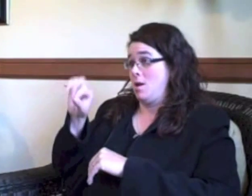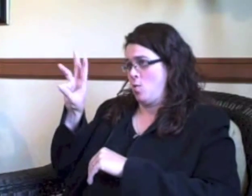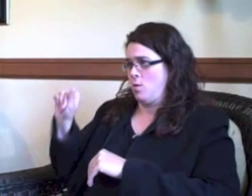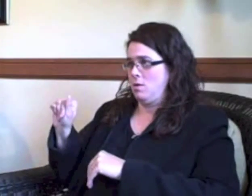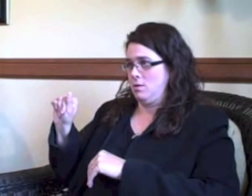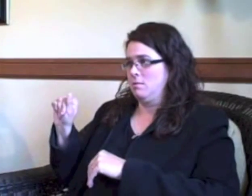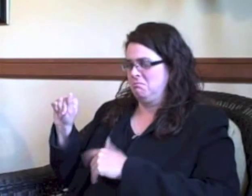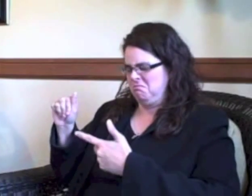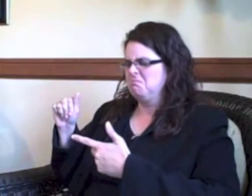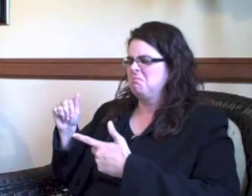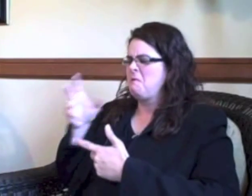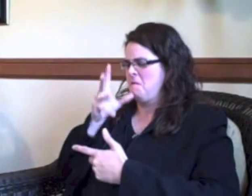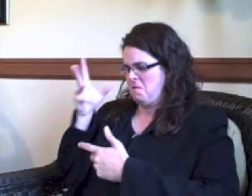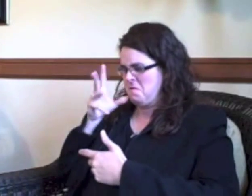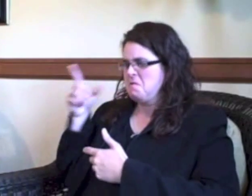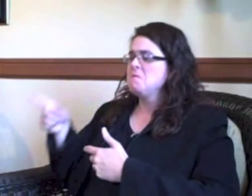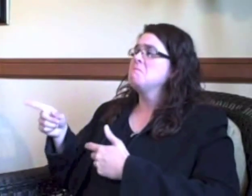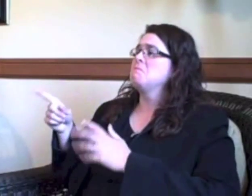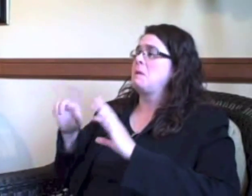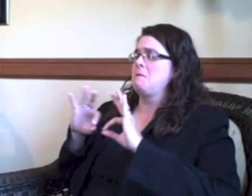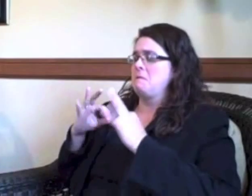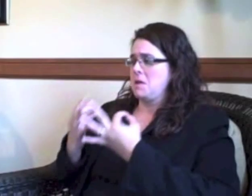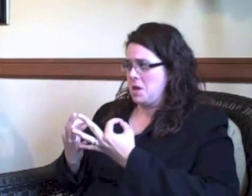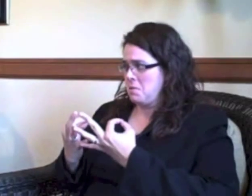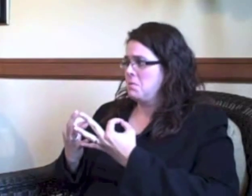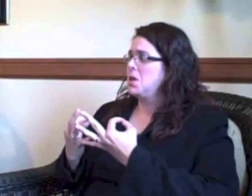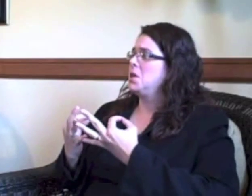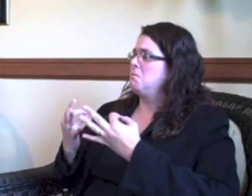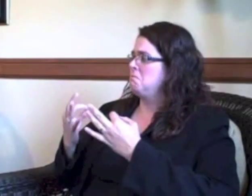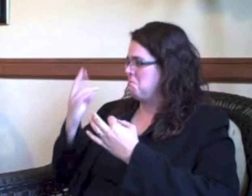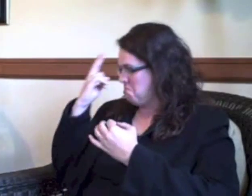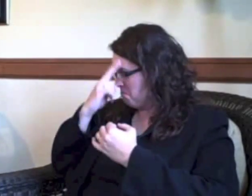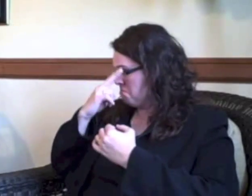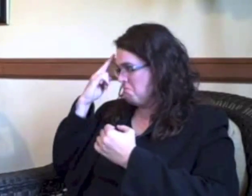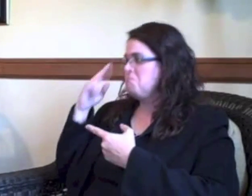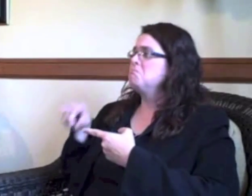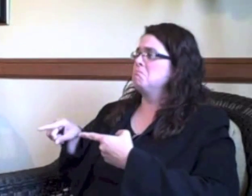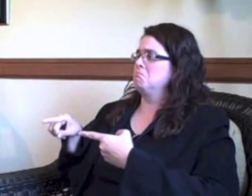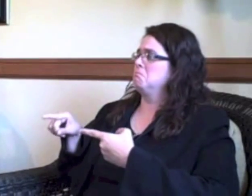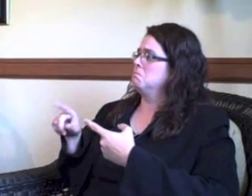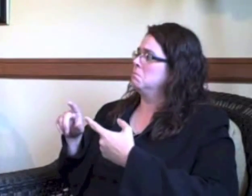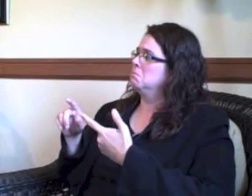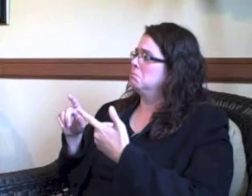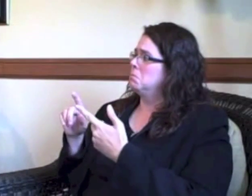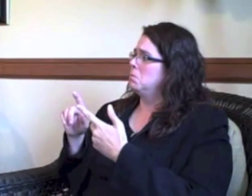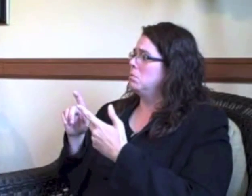and I grew up in Iowa. I was a farm girl. My family was